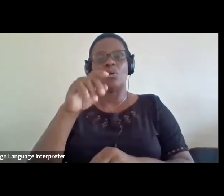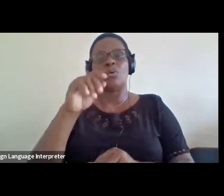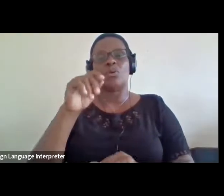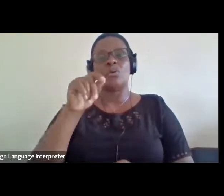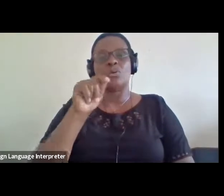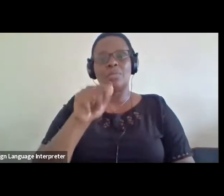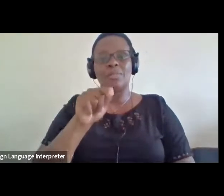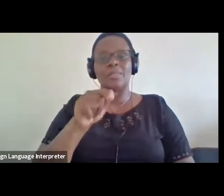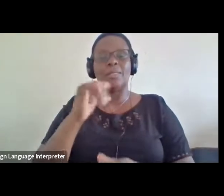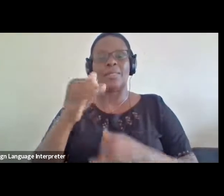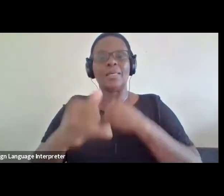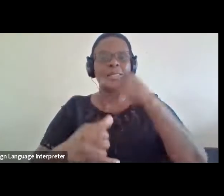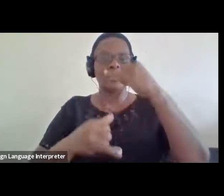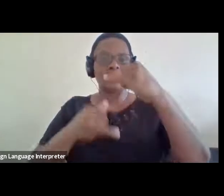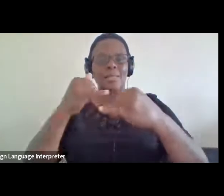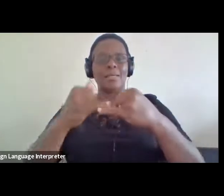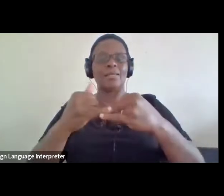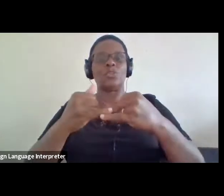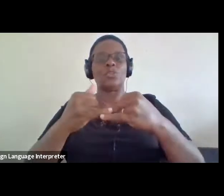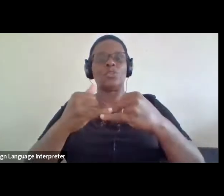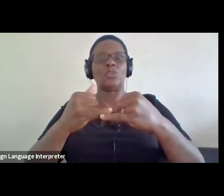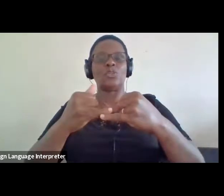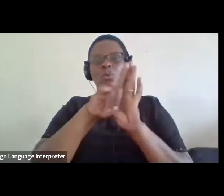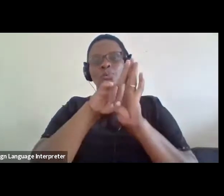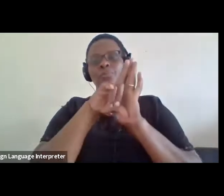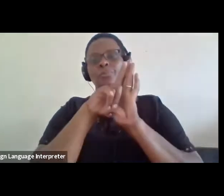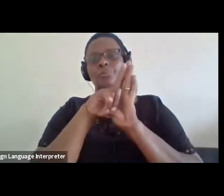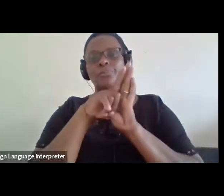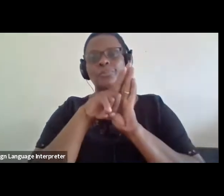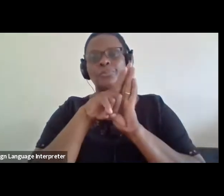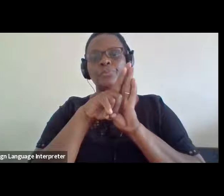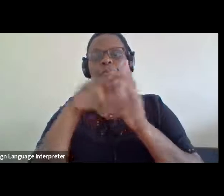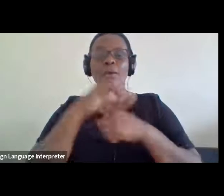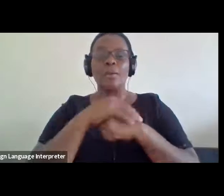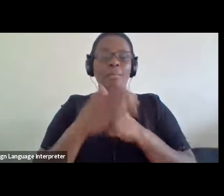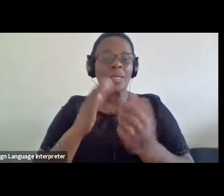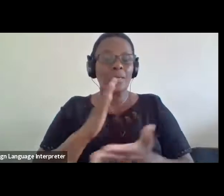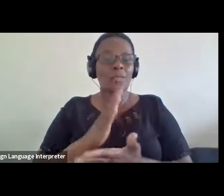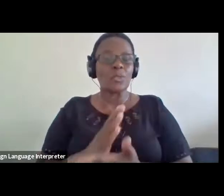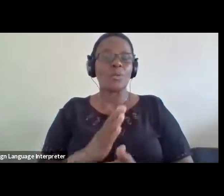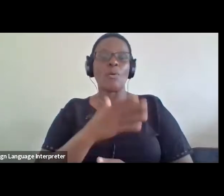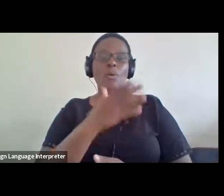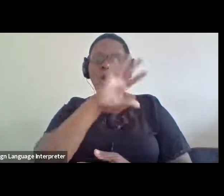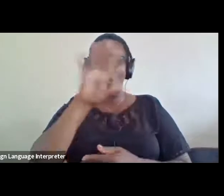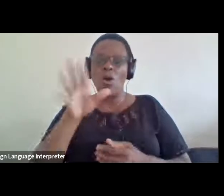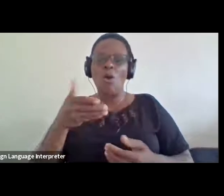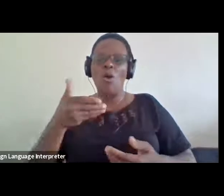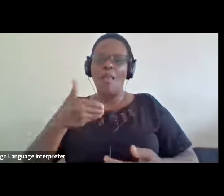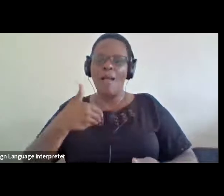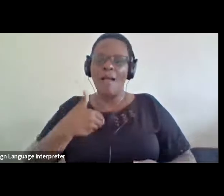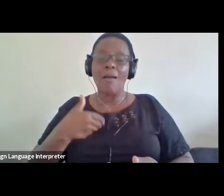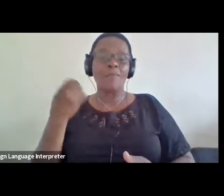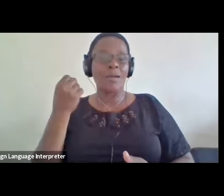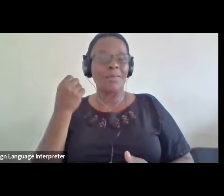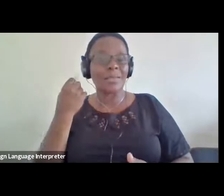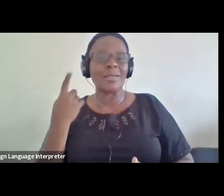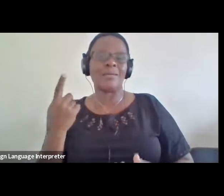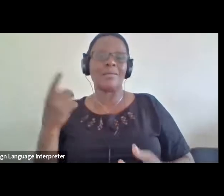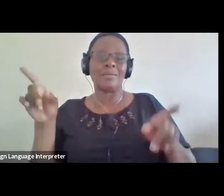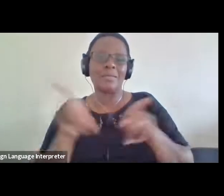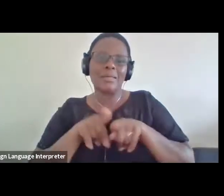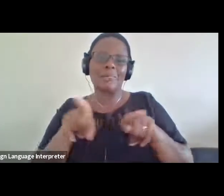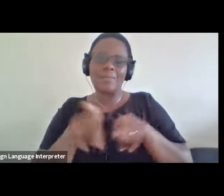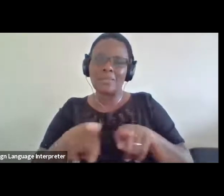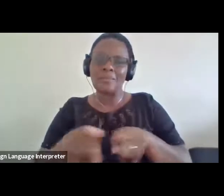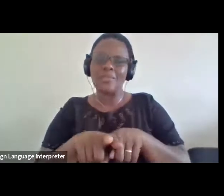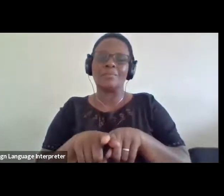international norms and regulations. So making sure that we all have a collective understanding of what is acceptable,